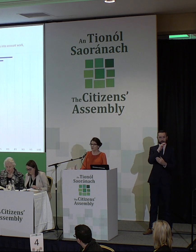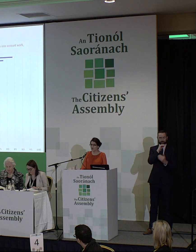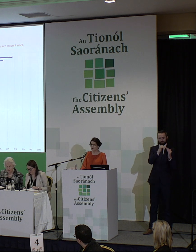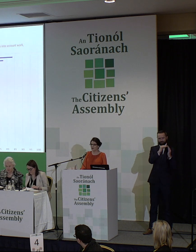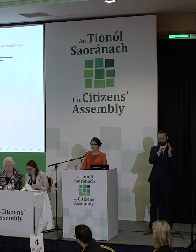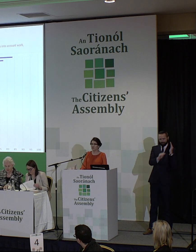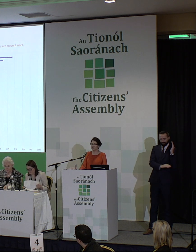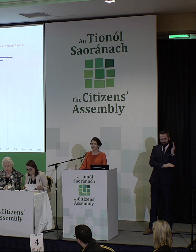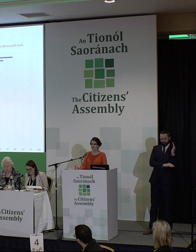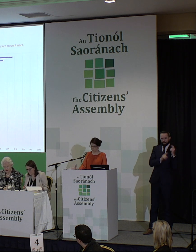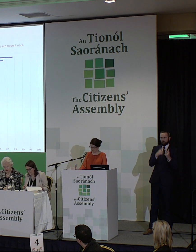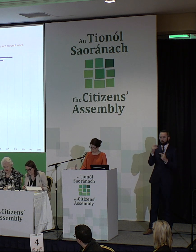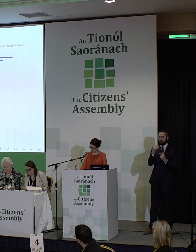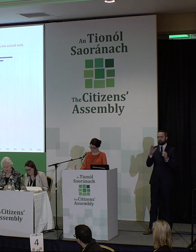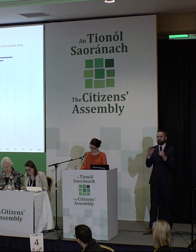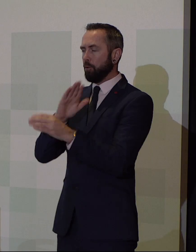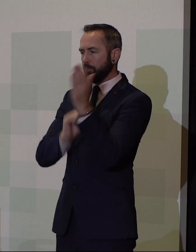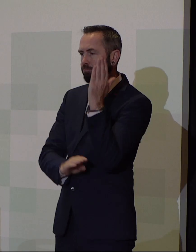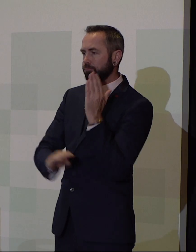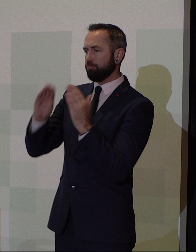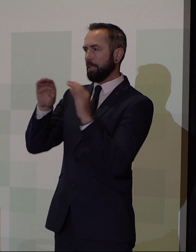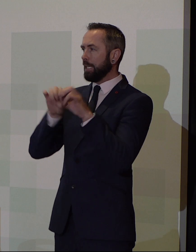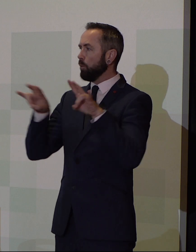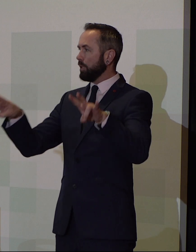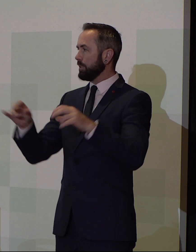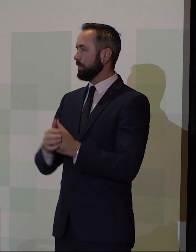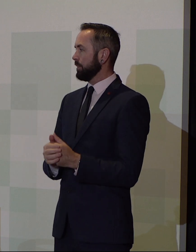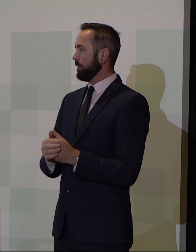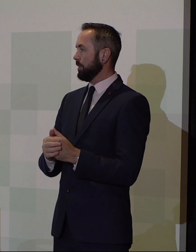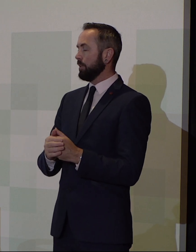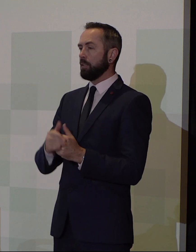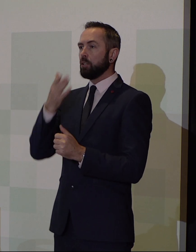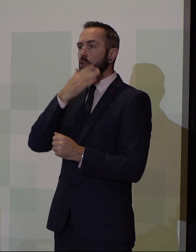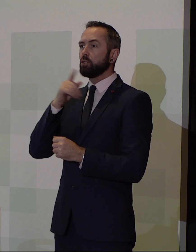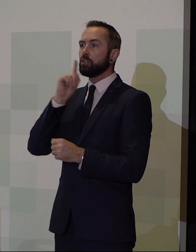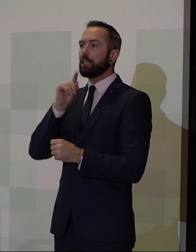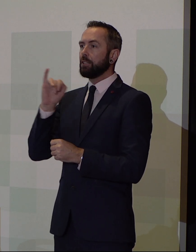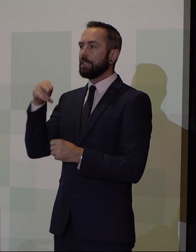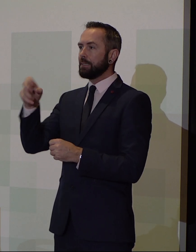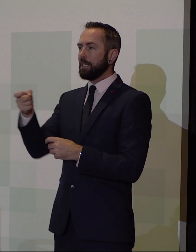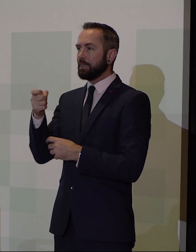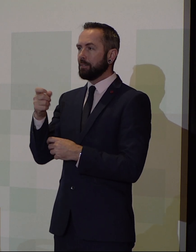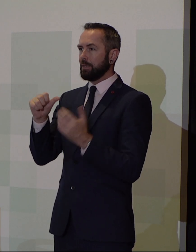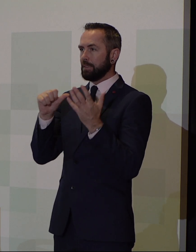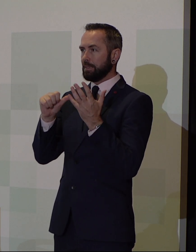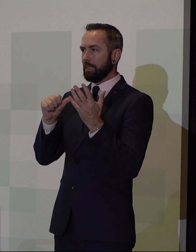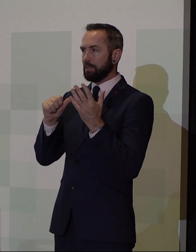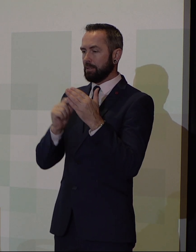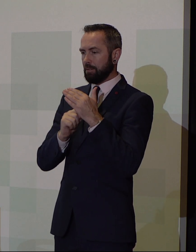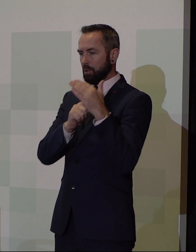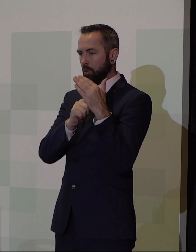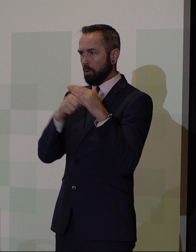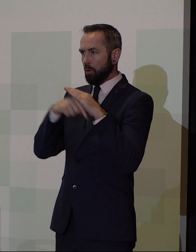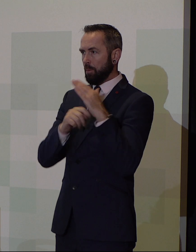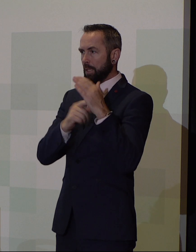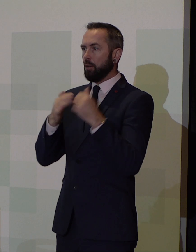and 100, which would be full equality. Now, the Gender Index has 6 core domains of work, money,